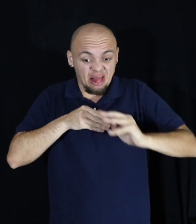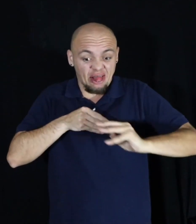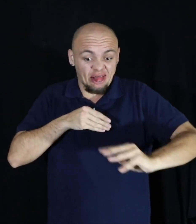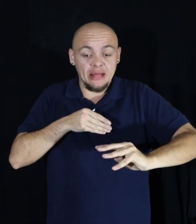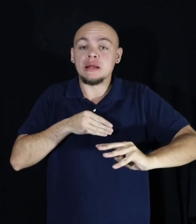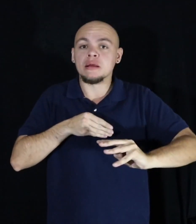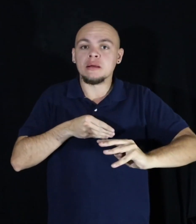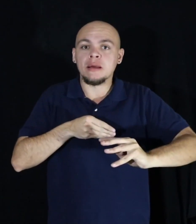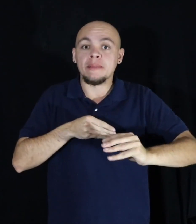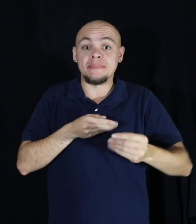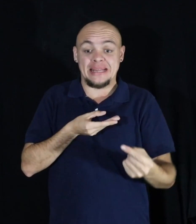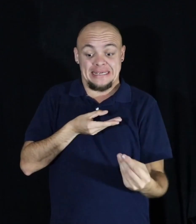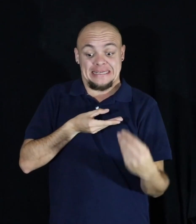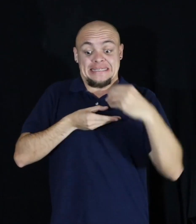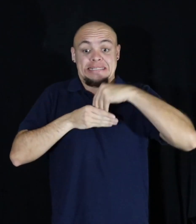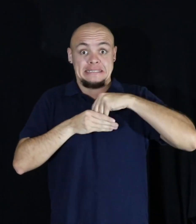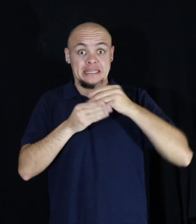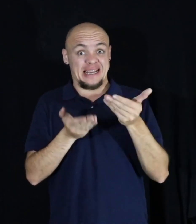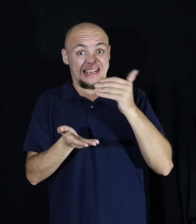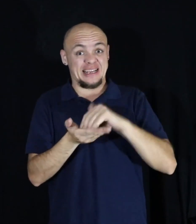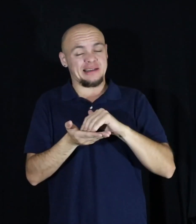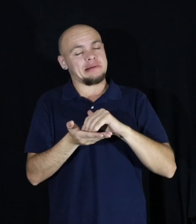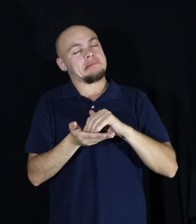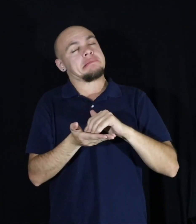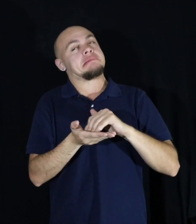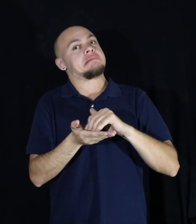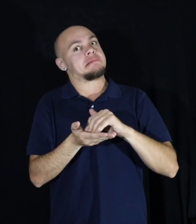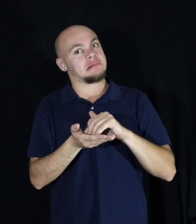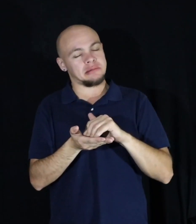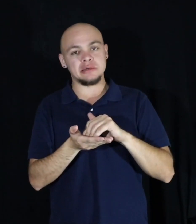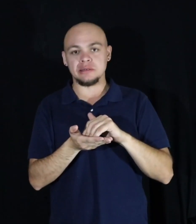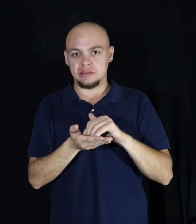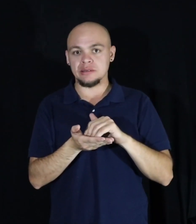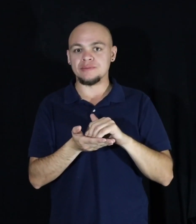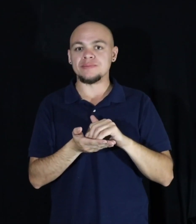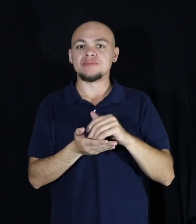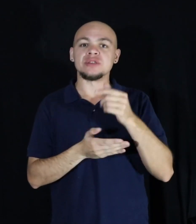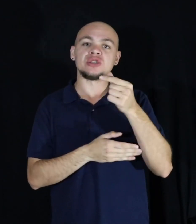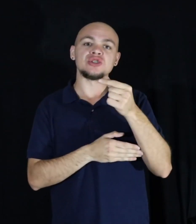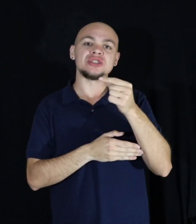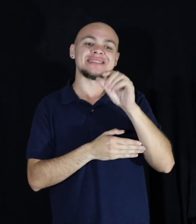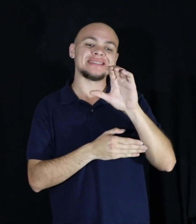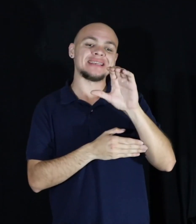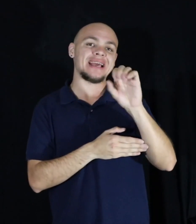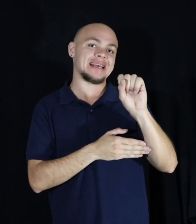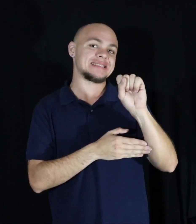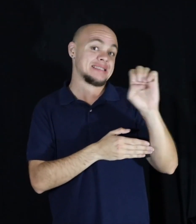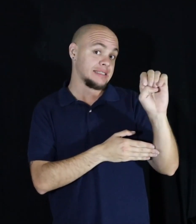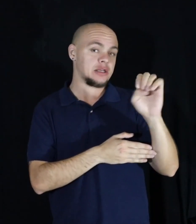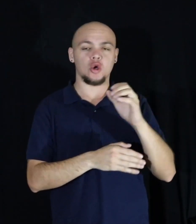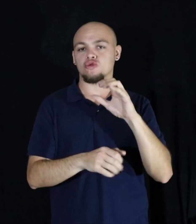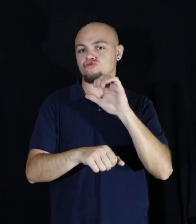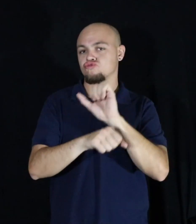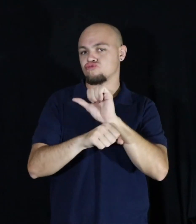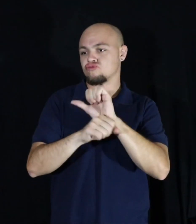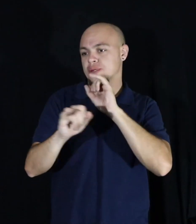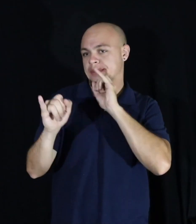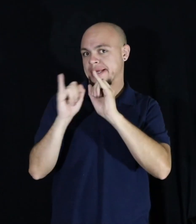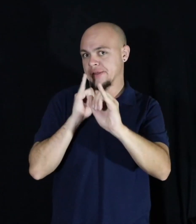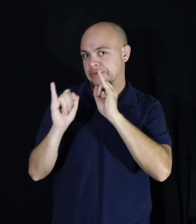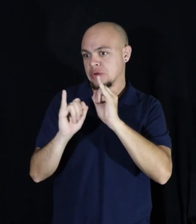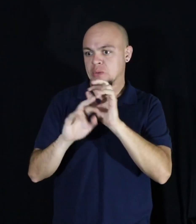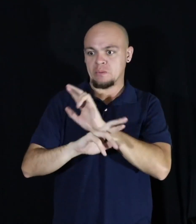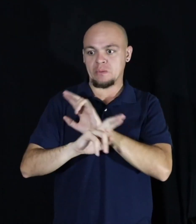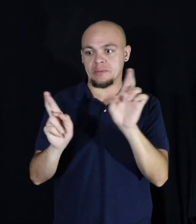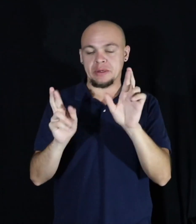you ever tried getting it back in? Say you've got your GCSEs coming up, or a job interview you need to prepare for,